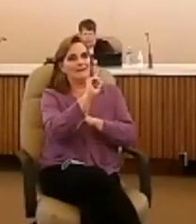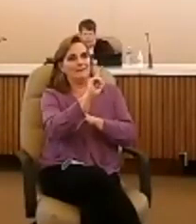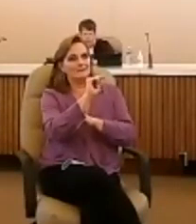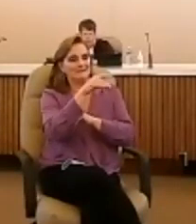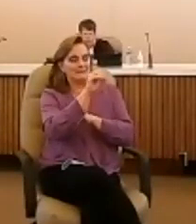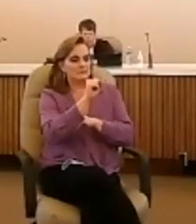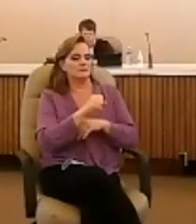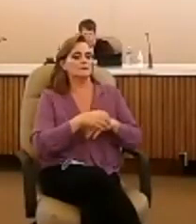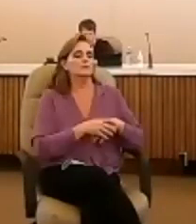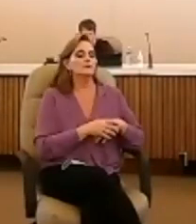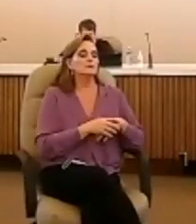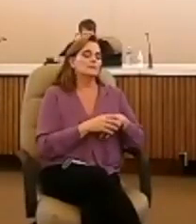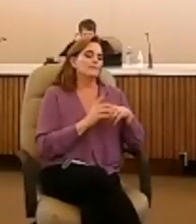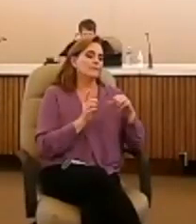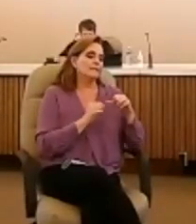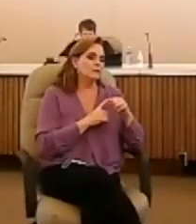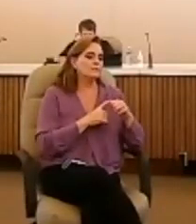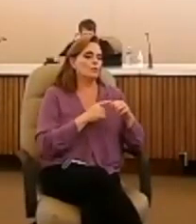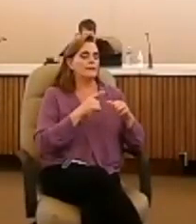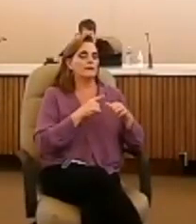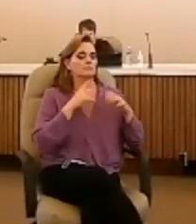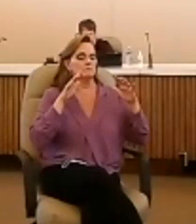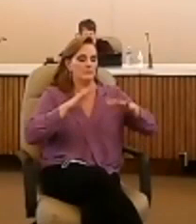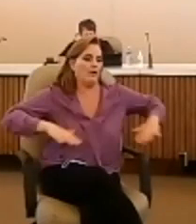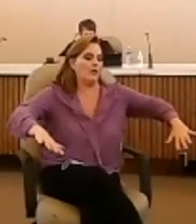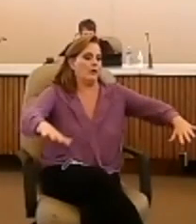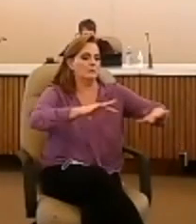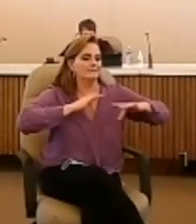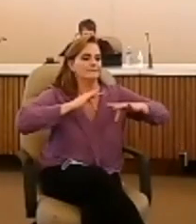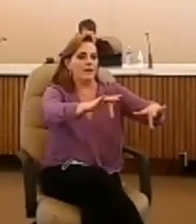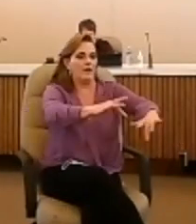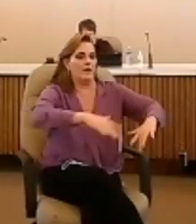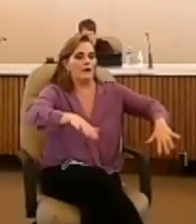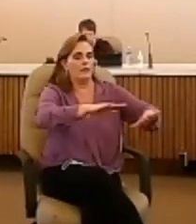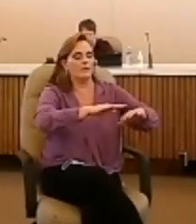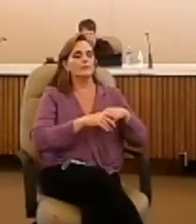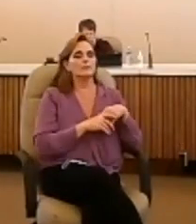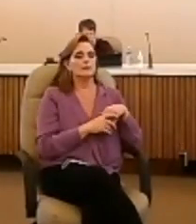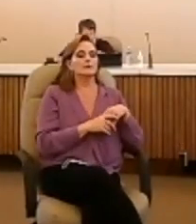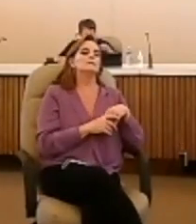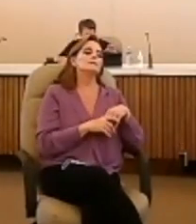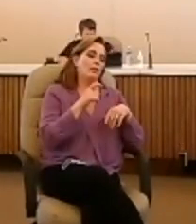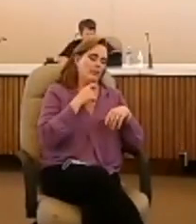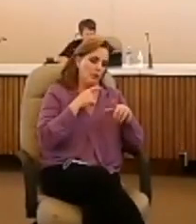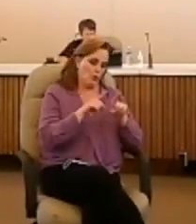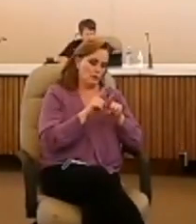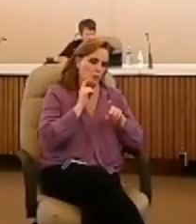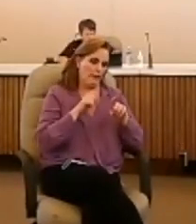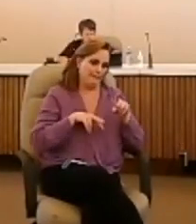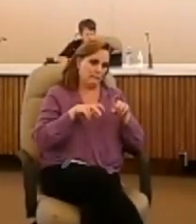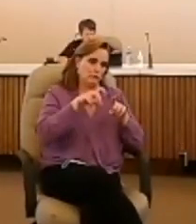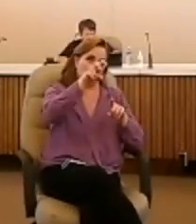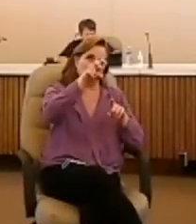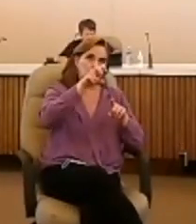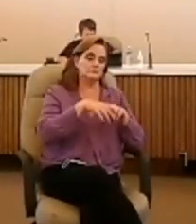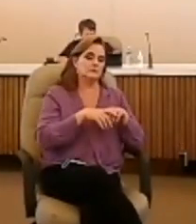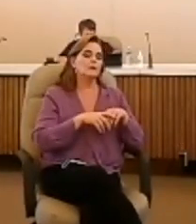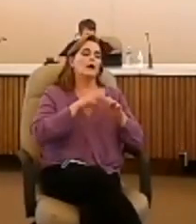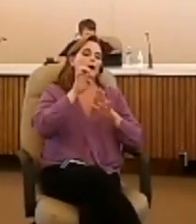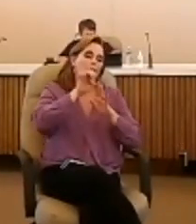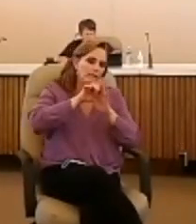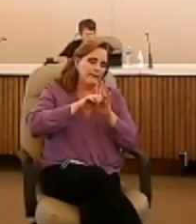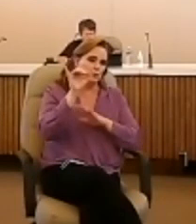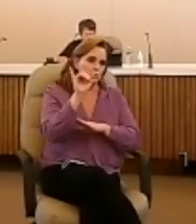air. Generally, there will be a lobby area as well as the stair wells to the upper floors as for elevators and